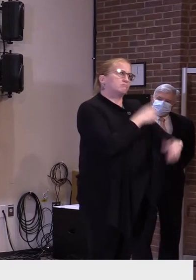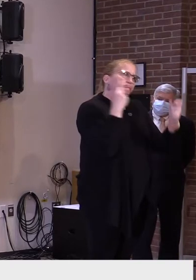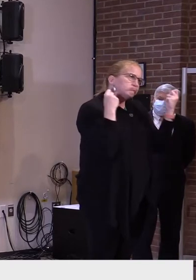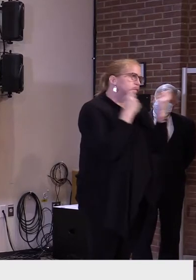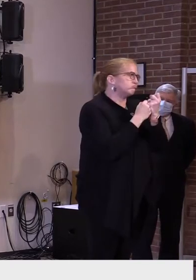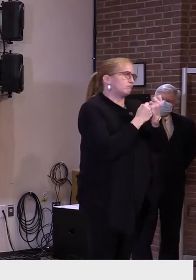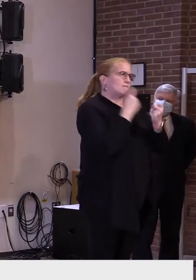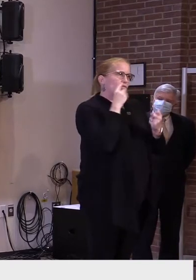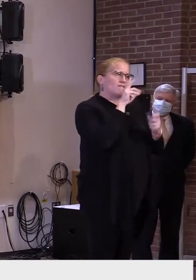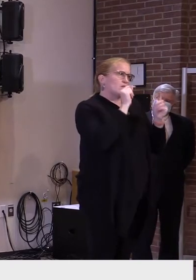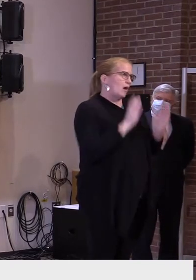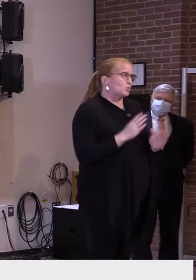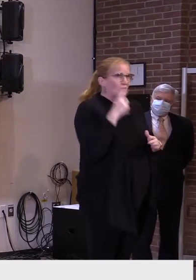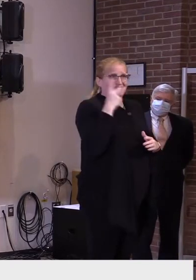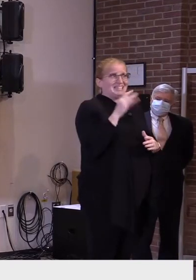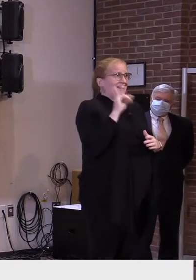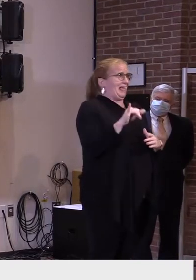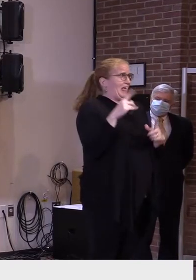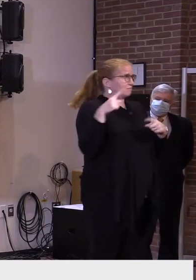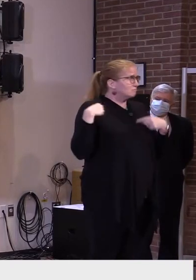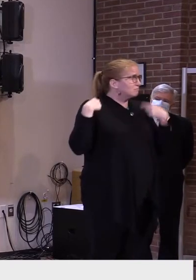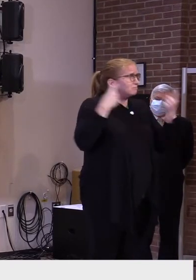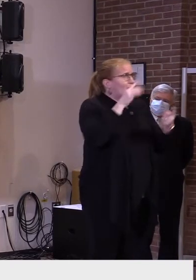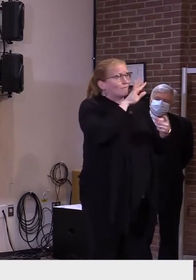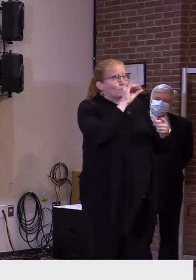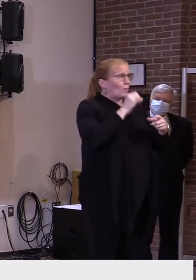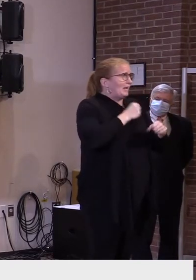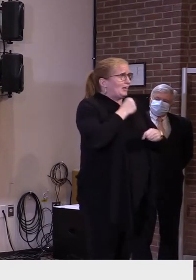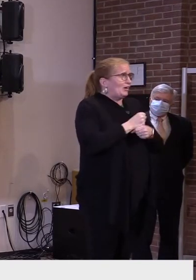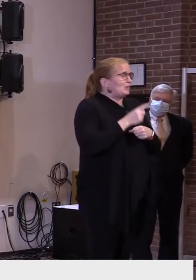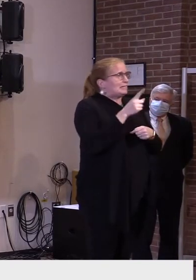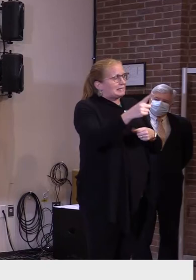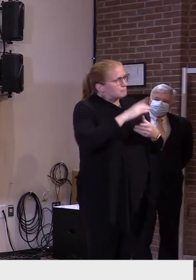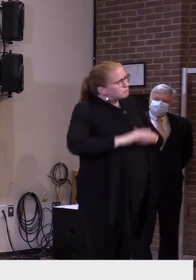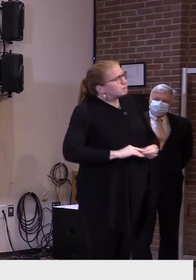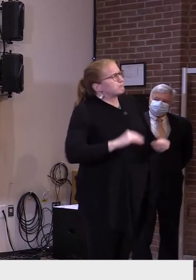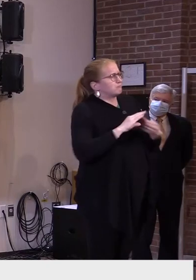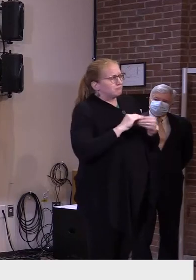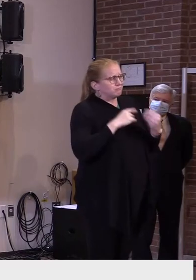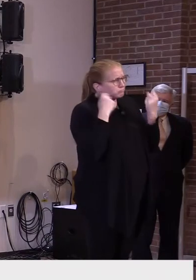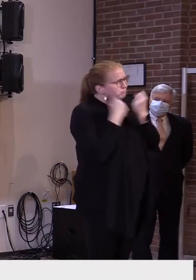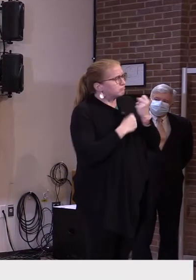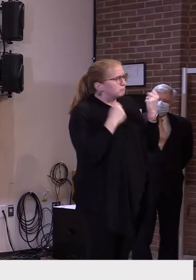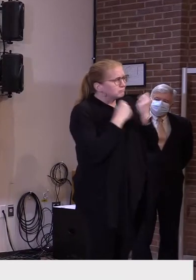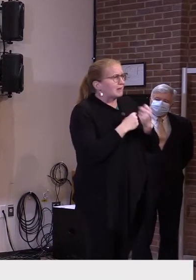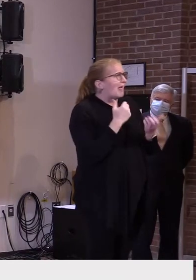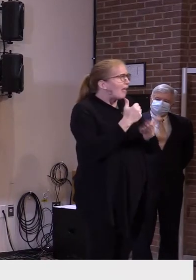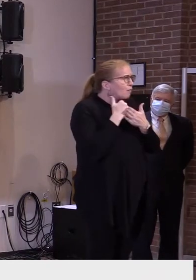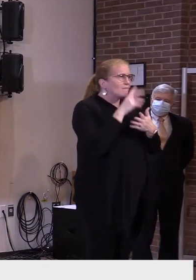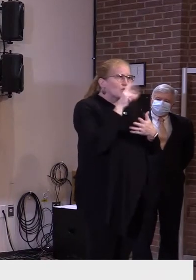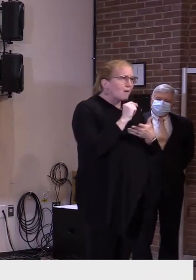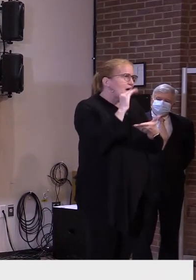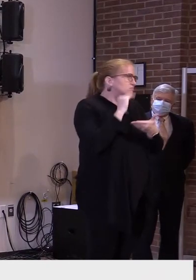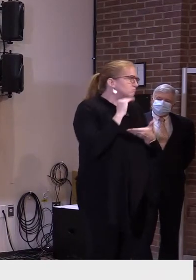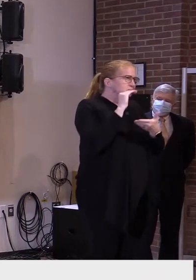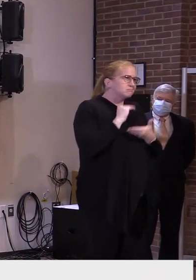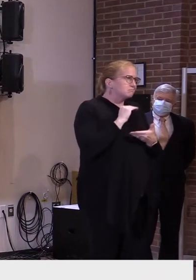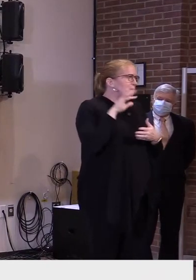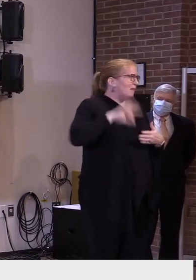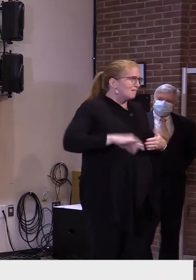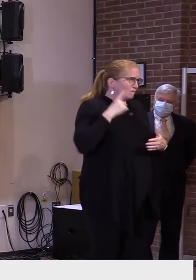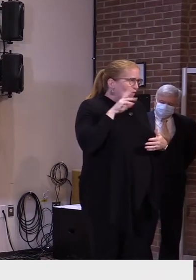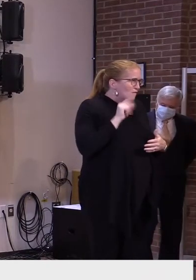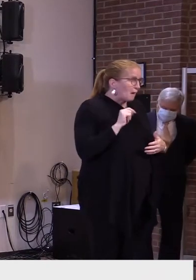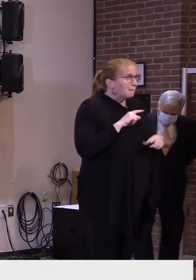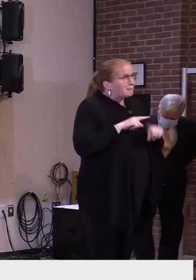that time and time again over the last four decades. So he's done a tremendous amount of good for Vermont. But at the same time, I mean,